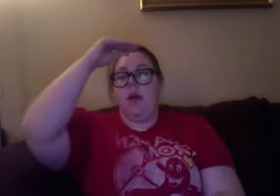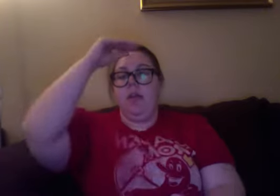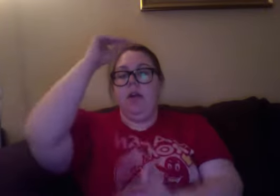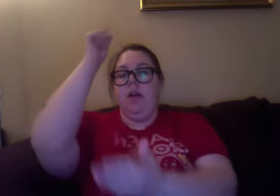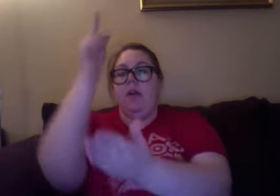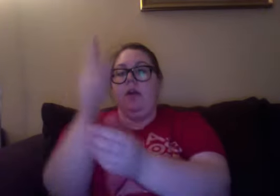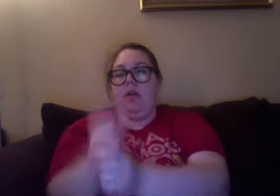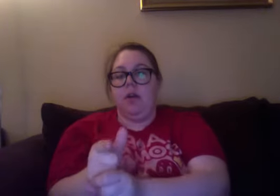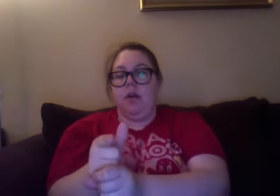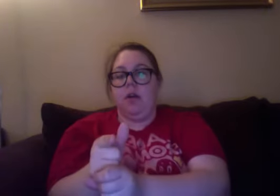brother,